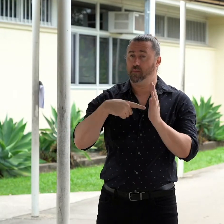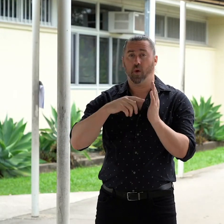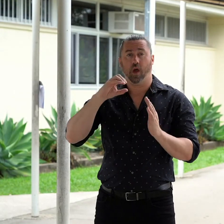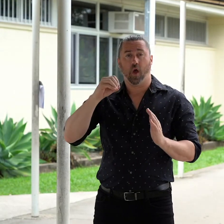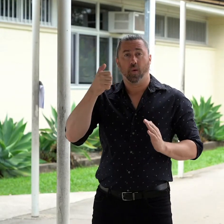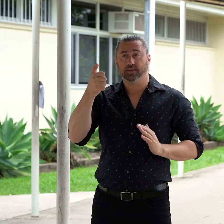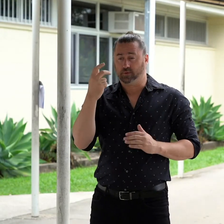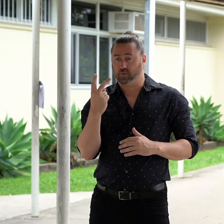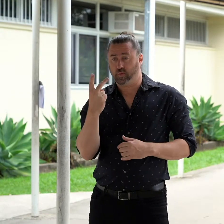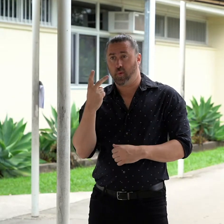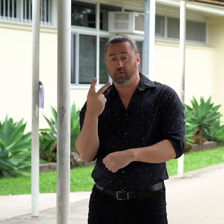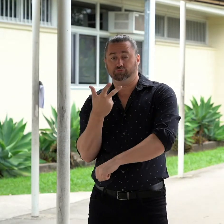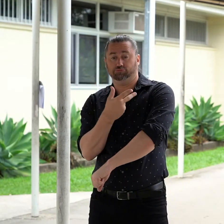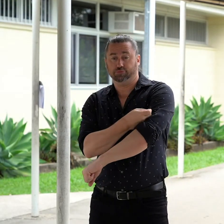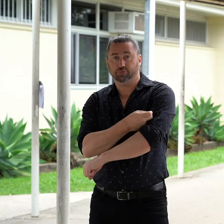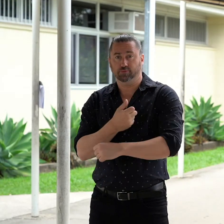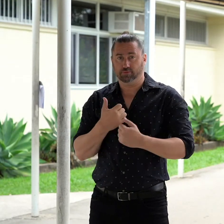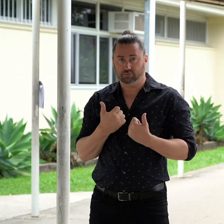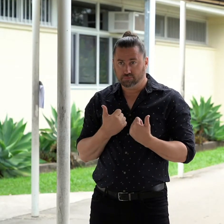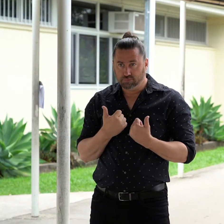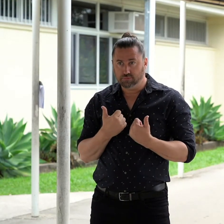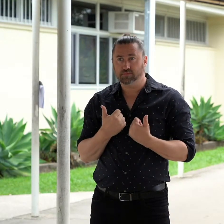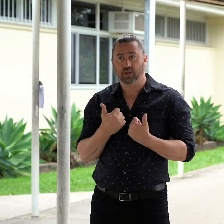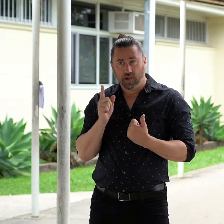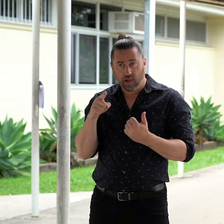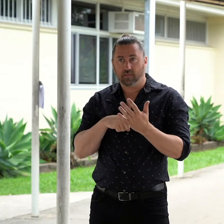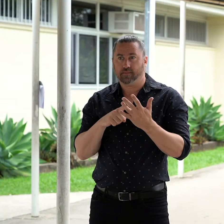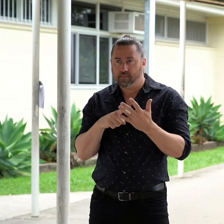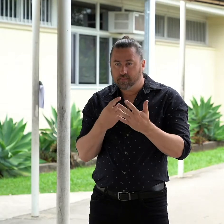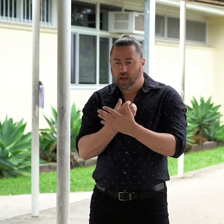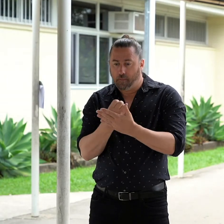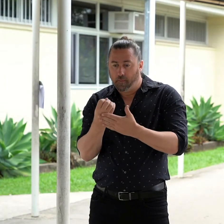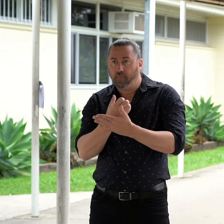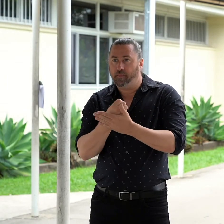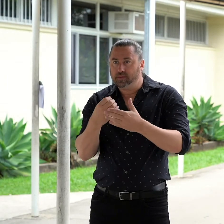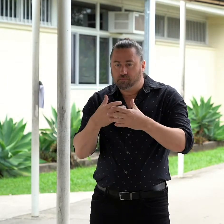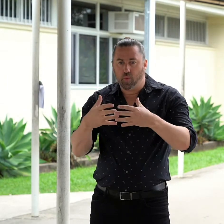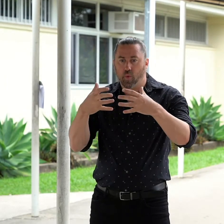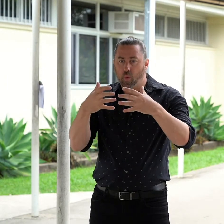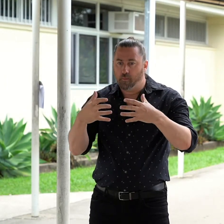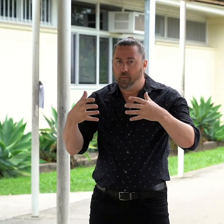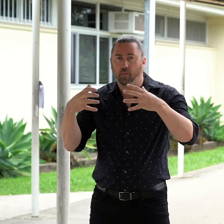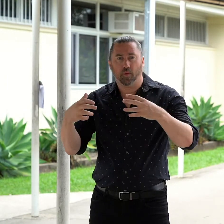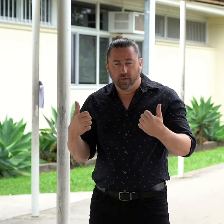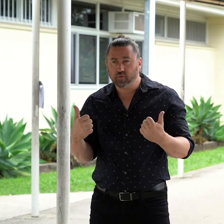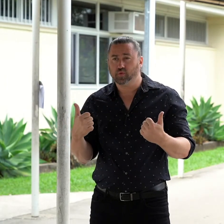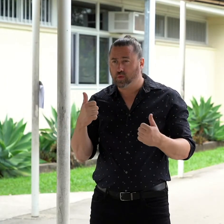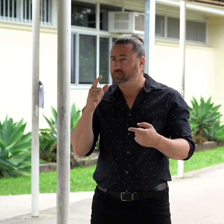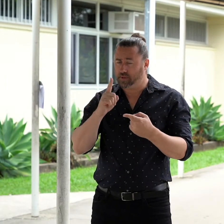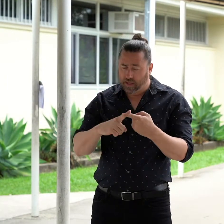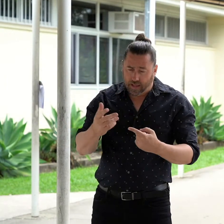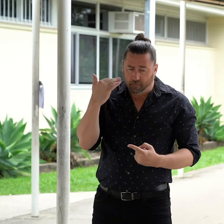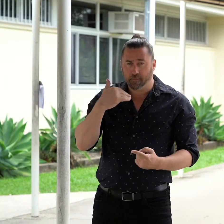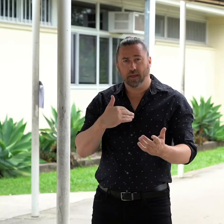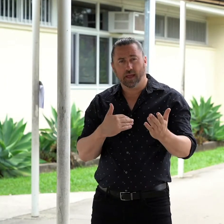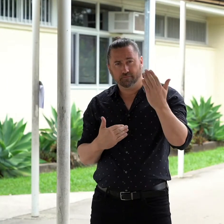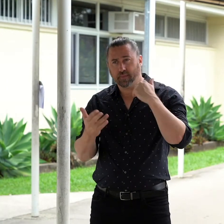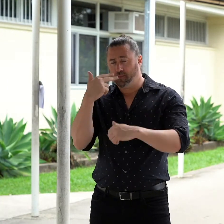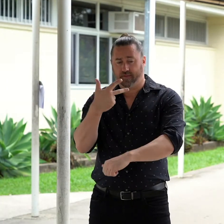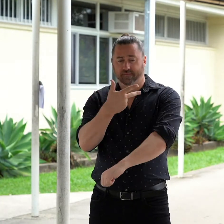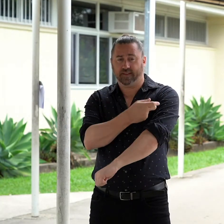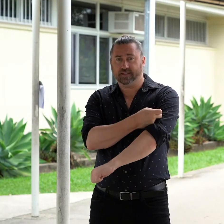73.06% second doses. So we are certainly getting up there, but we want people to keep coming out and getting vaccinated, and that's why if